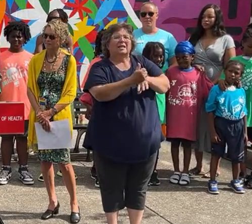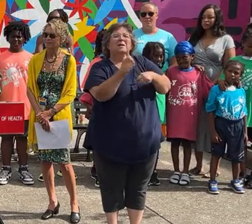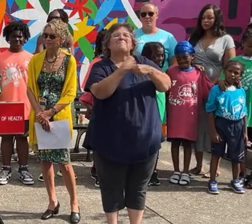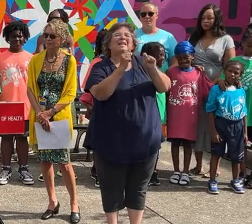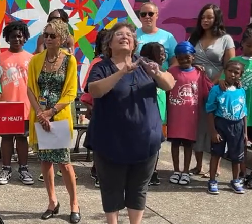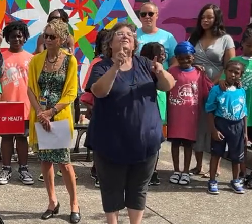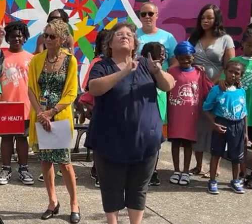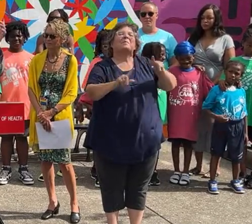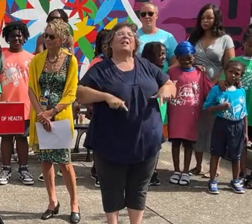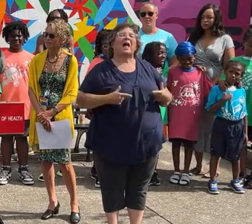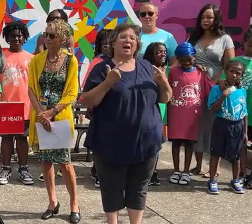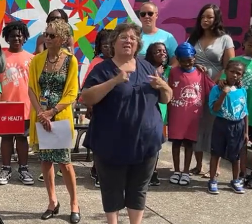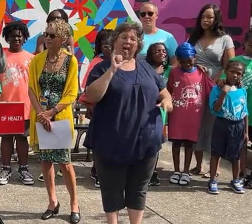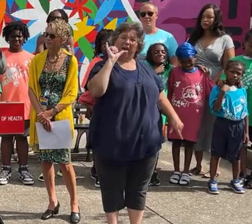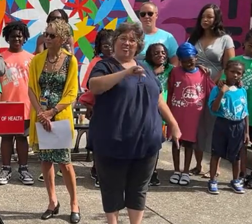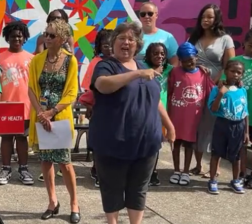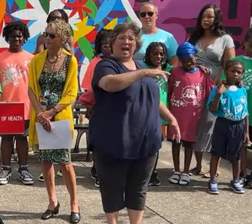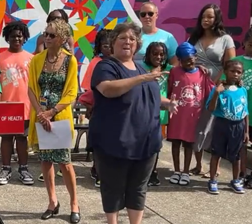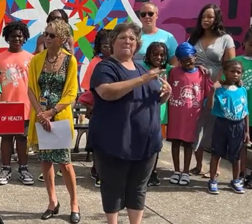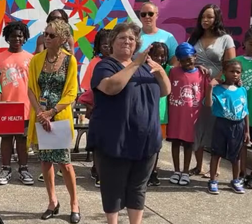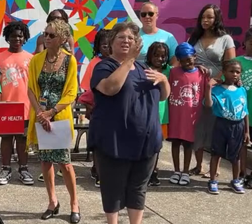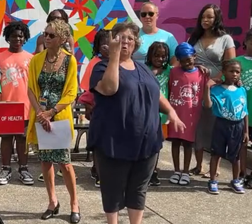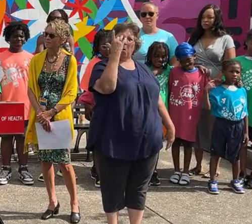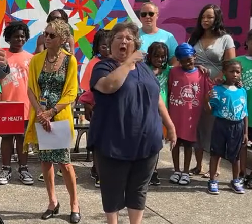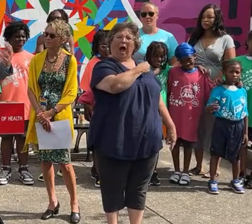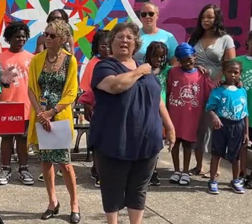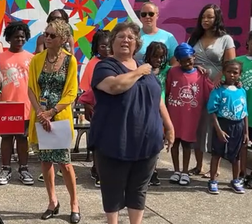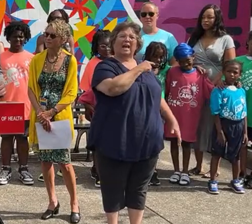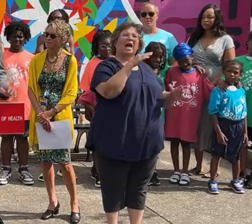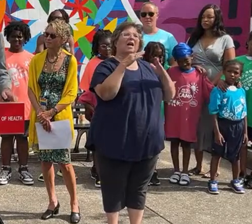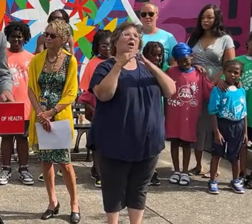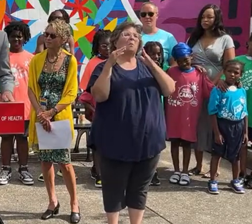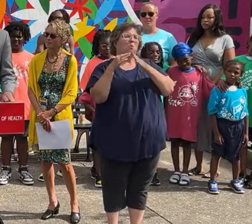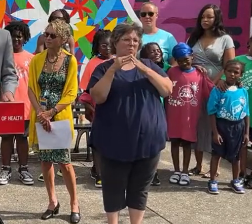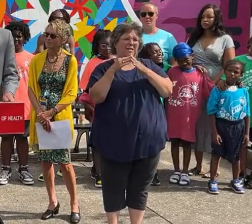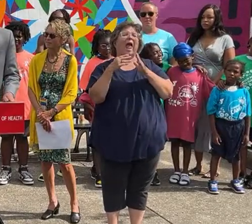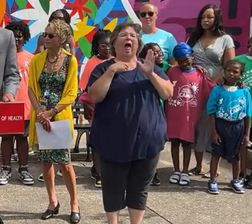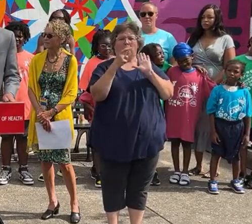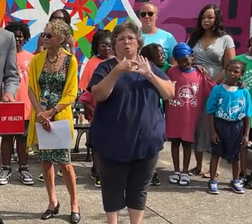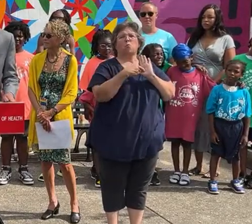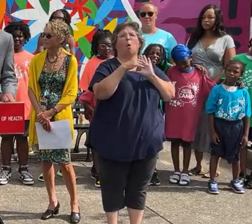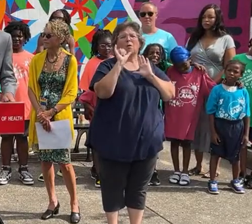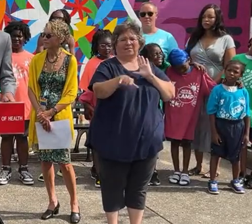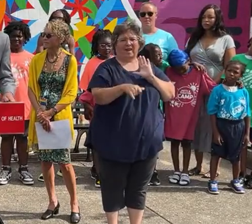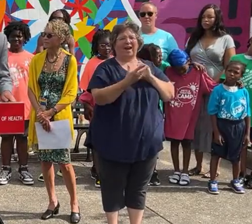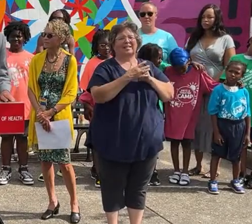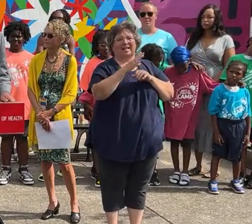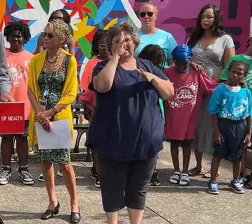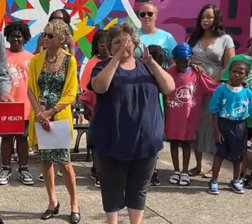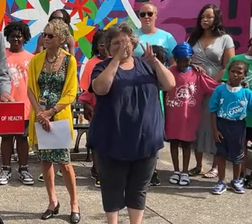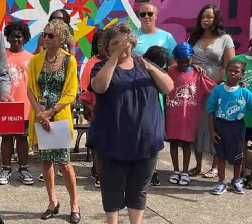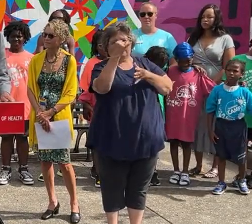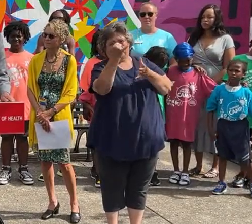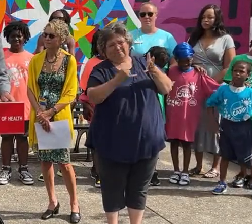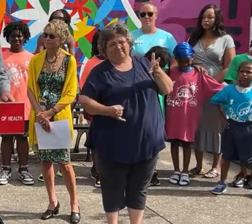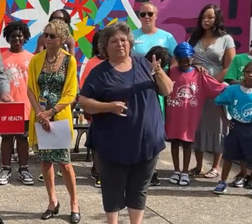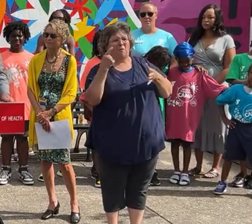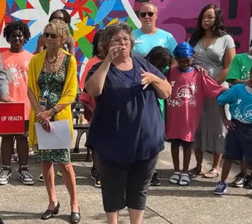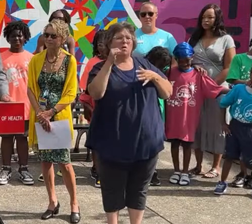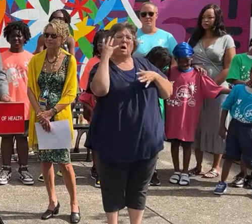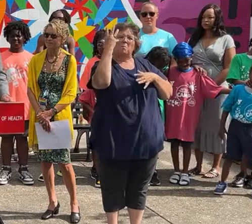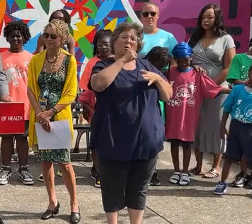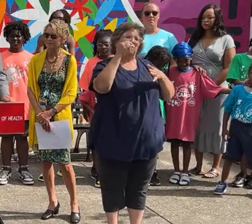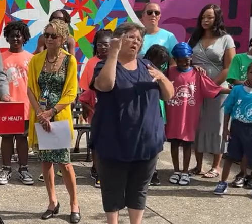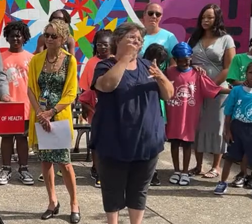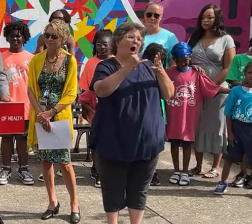people's lives. And in this one, it's special because the community played a role in coming up with the design for this